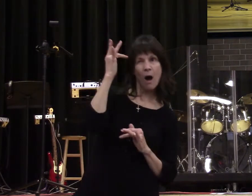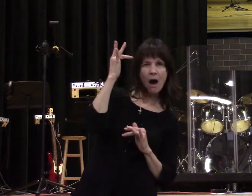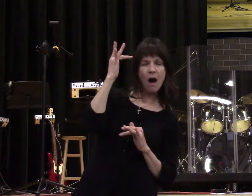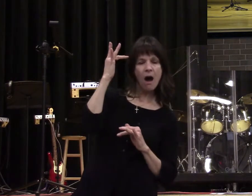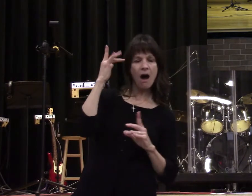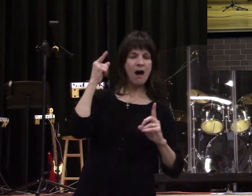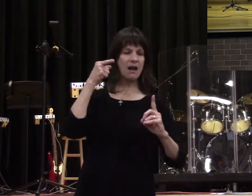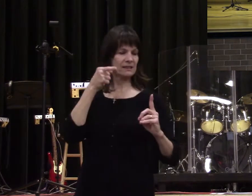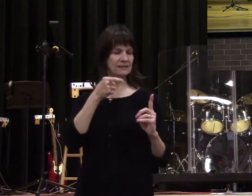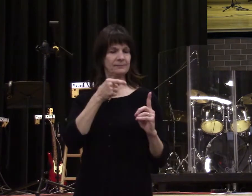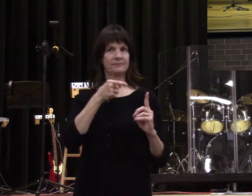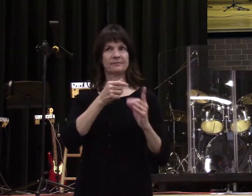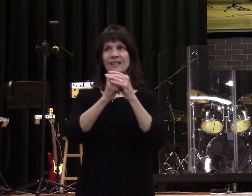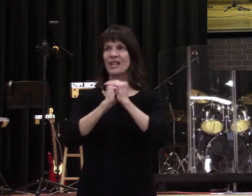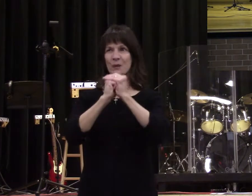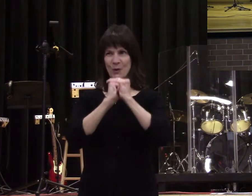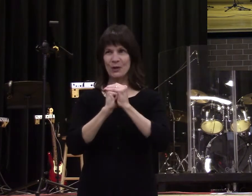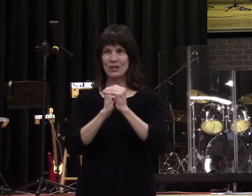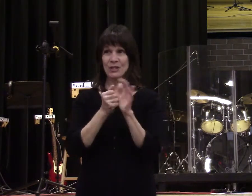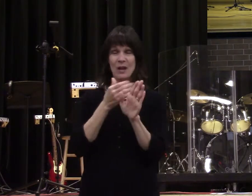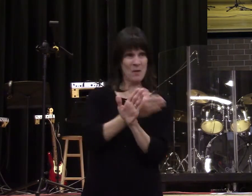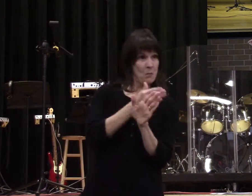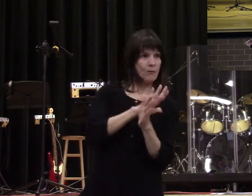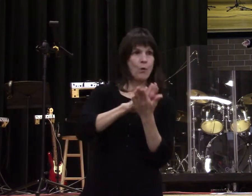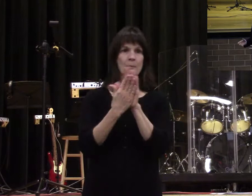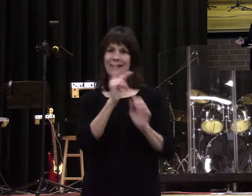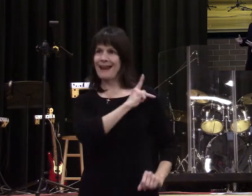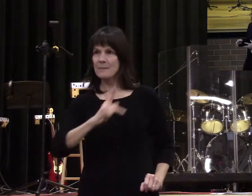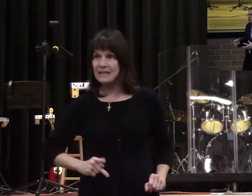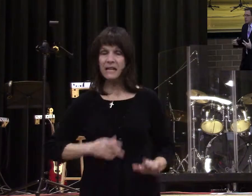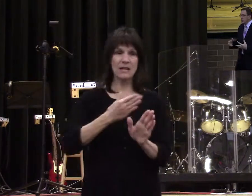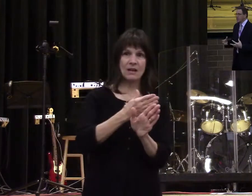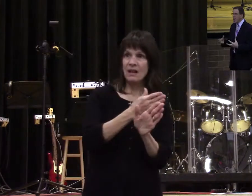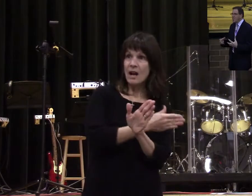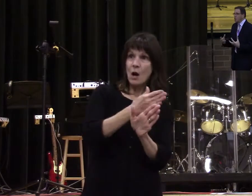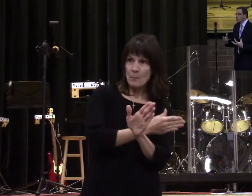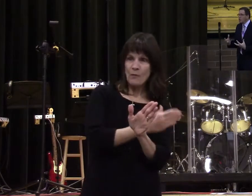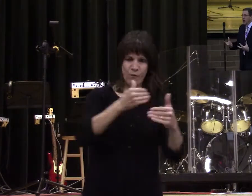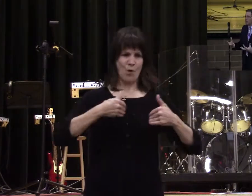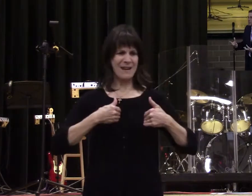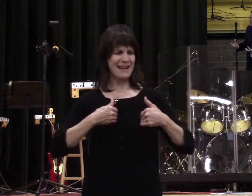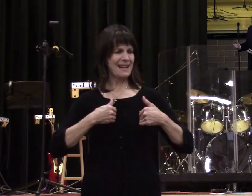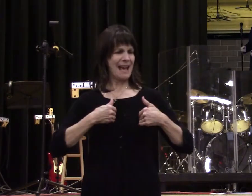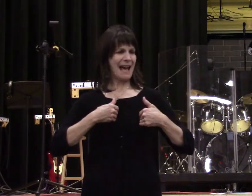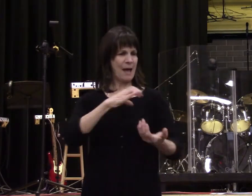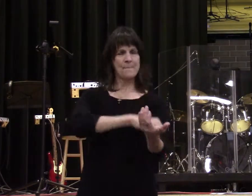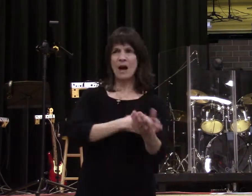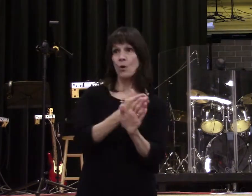mighty God. David worshiped the mighty God, and as he worshiped the mighty God, he saw God as